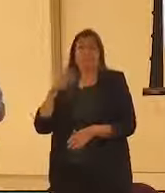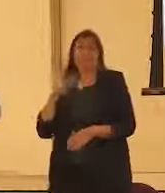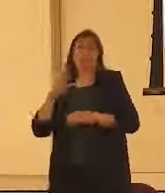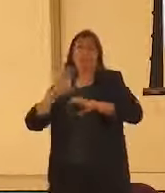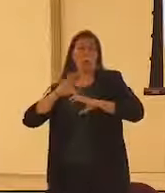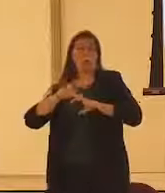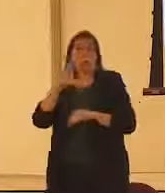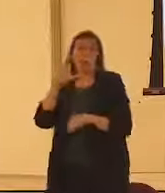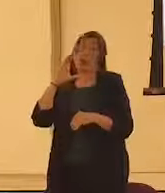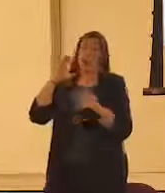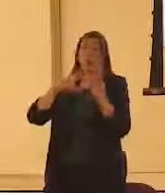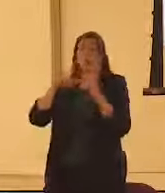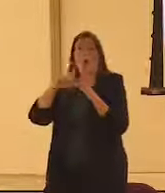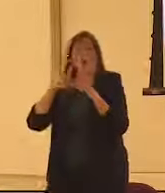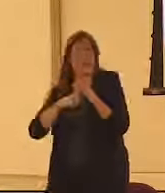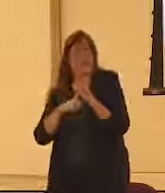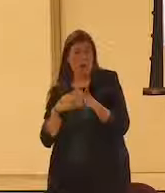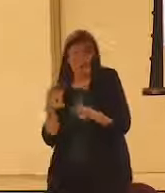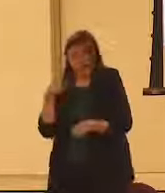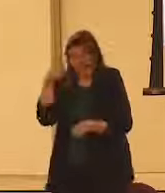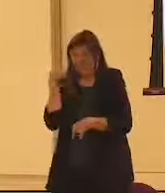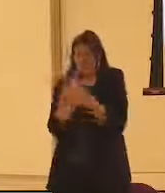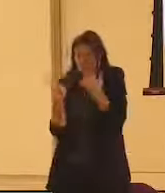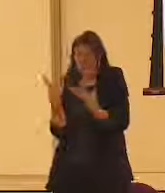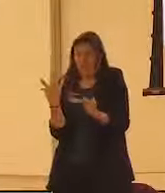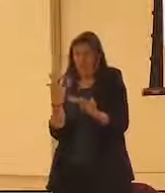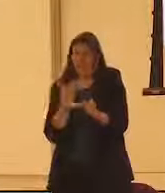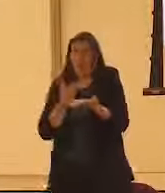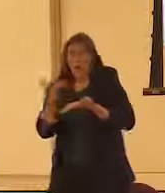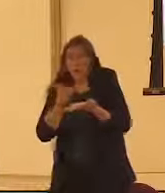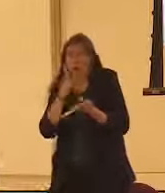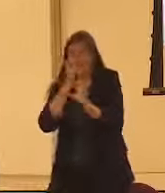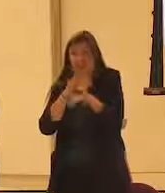So I think I'm the only coder consultant psychiatrist in the UK.